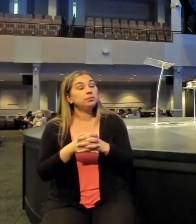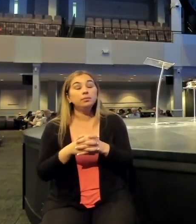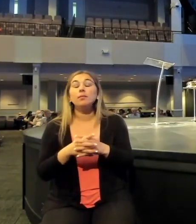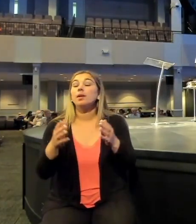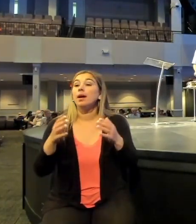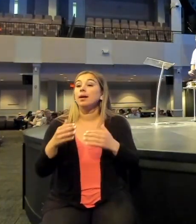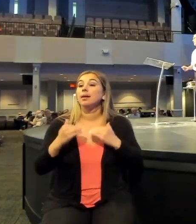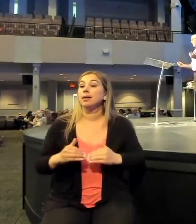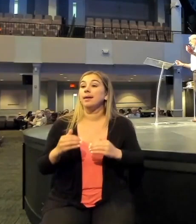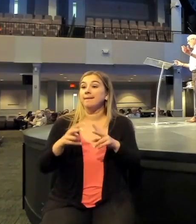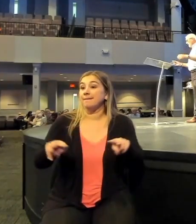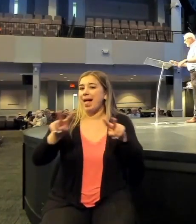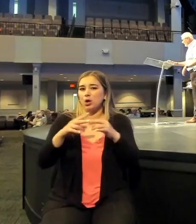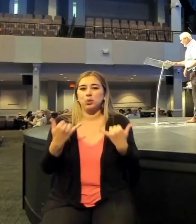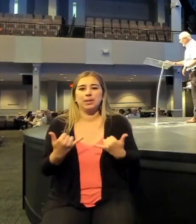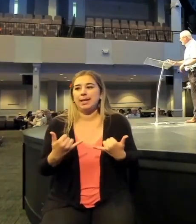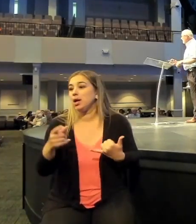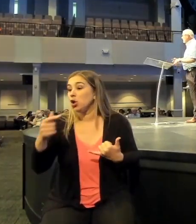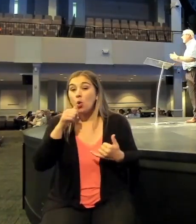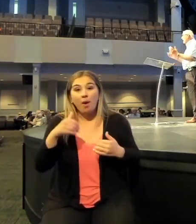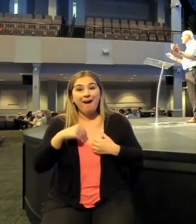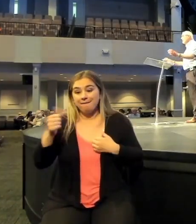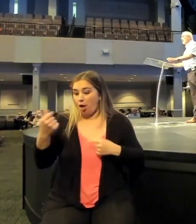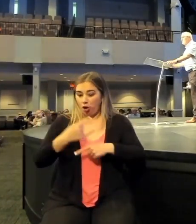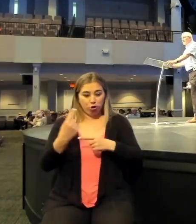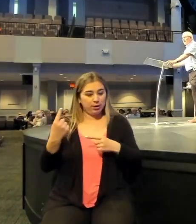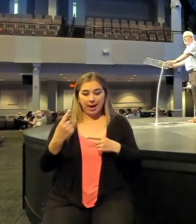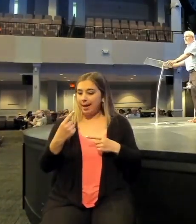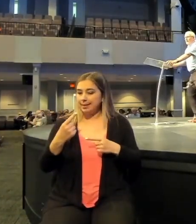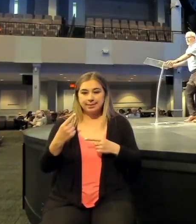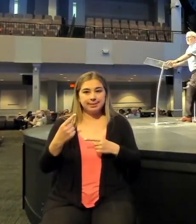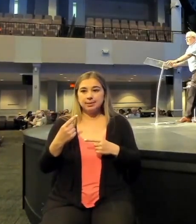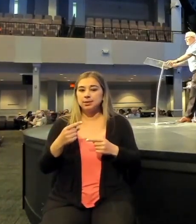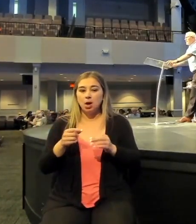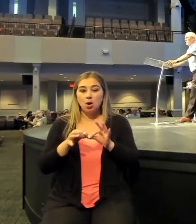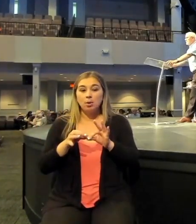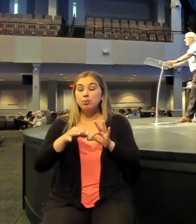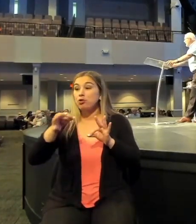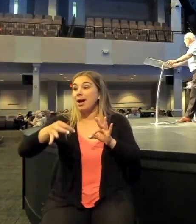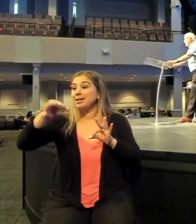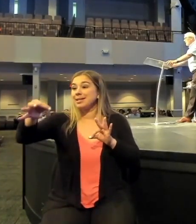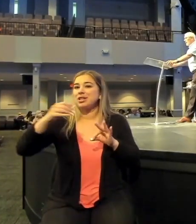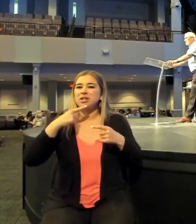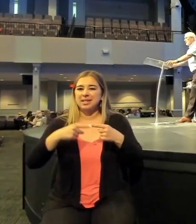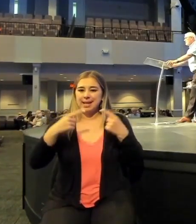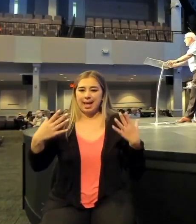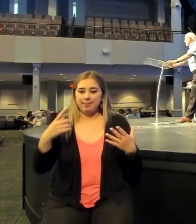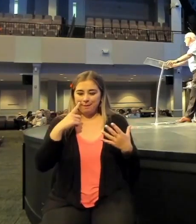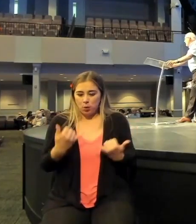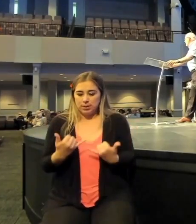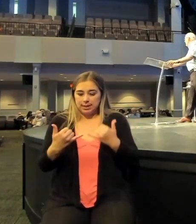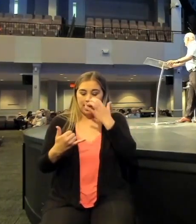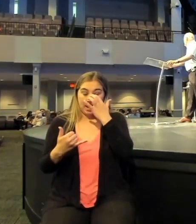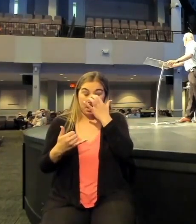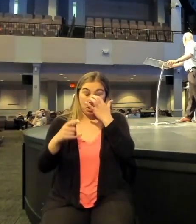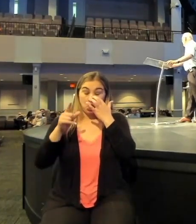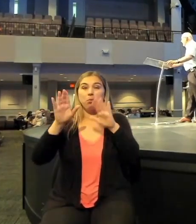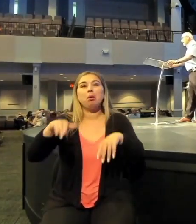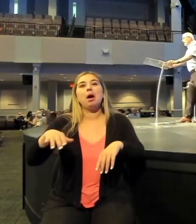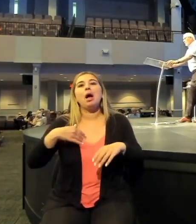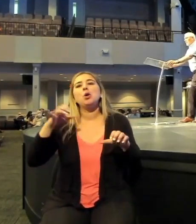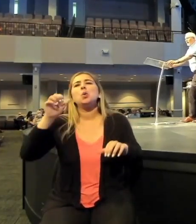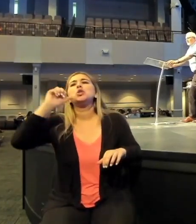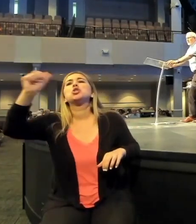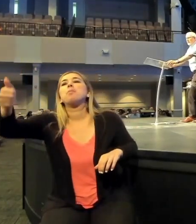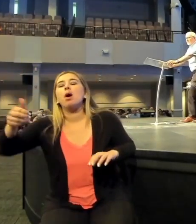Value today. You don't have any other day. Procrastination is the enemy of today. Procrastination, I'll do tomorrow what I could do